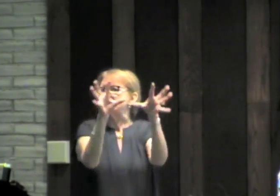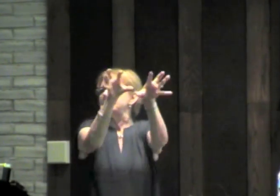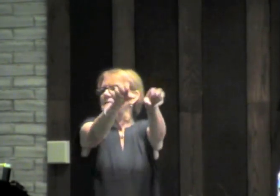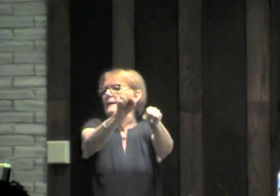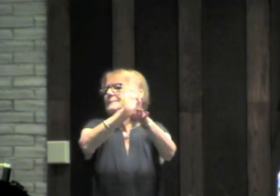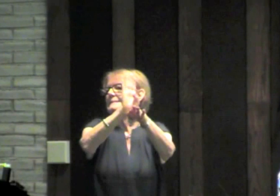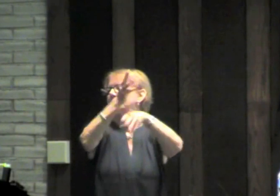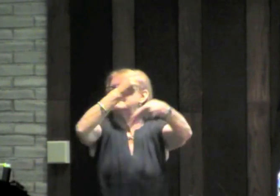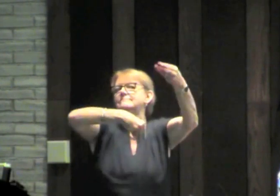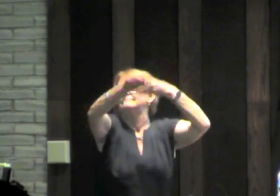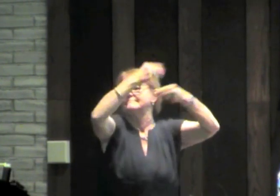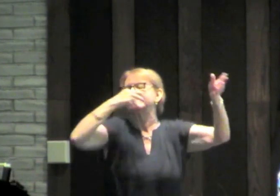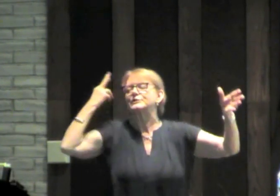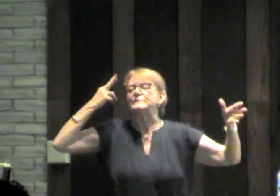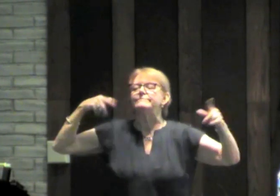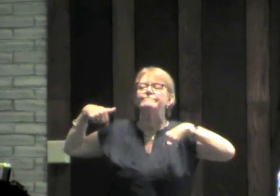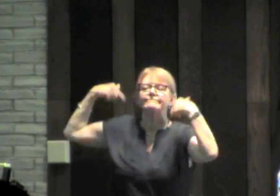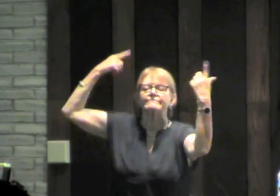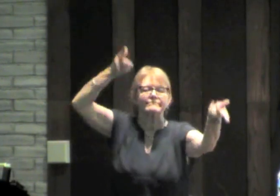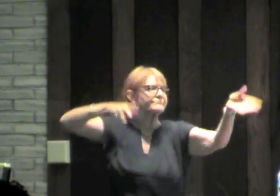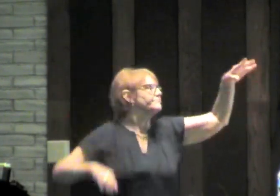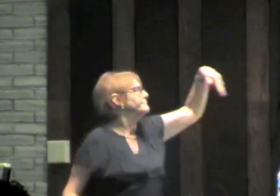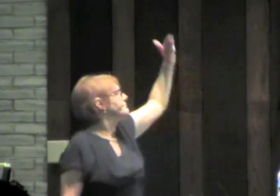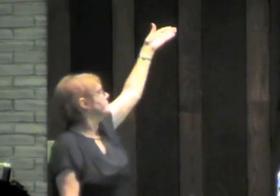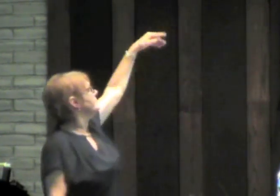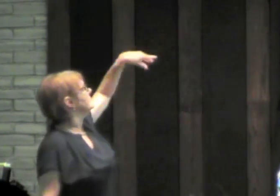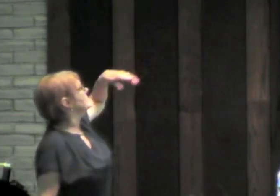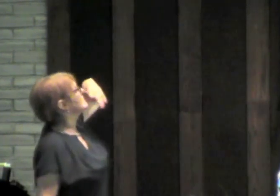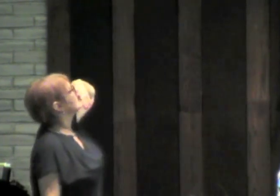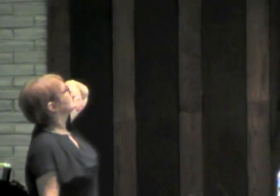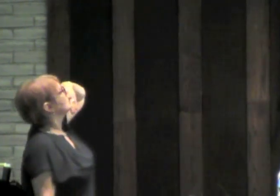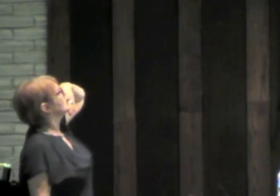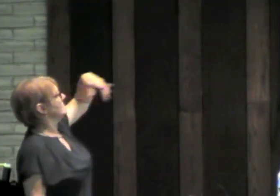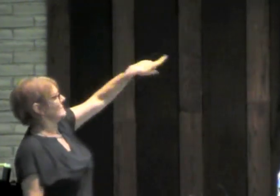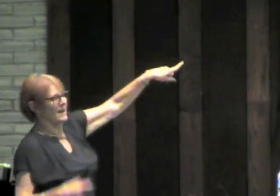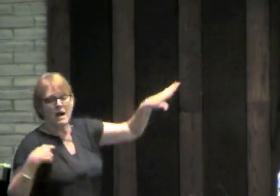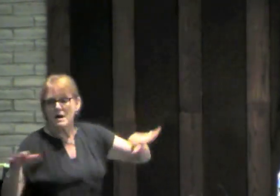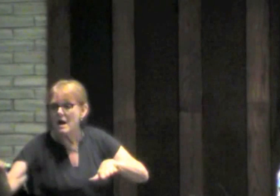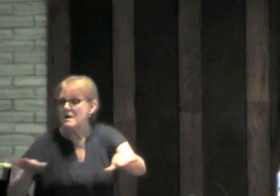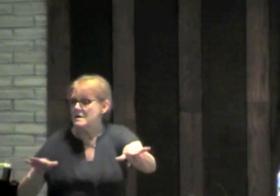you know, they had such prized land, and so they would establish their business hub there.